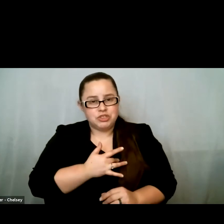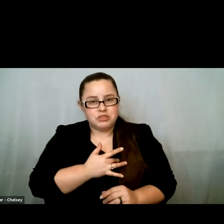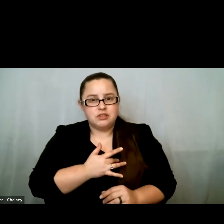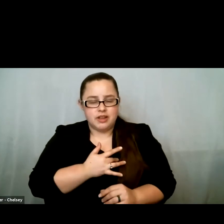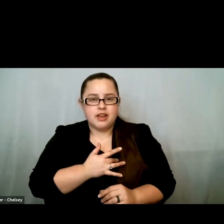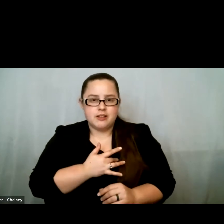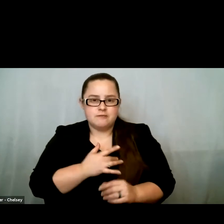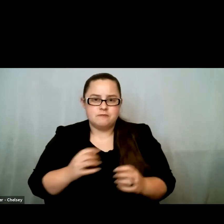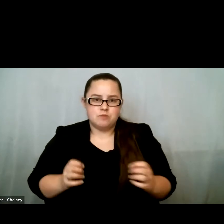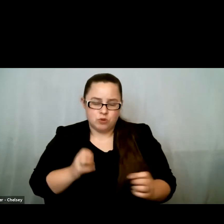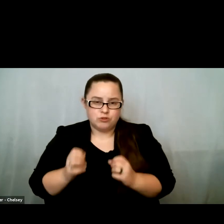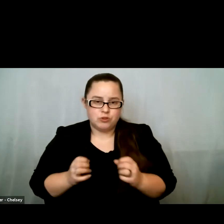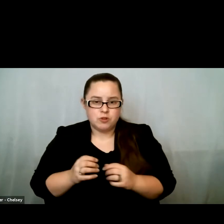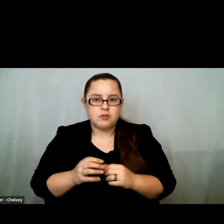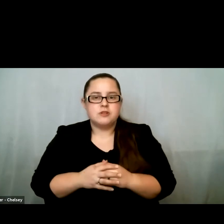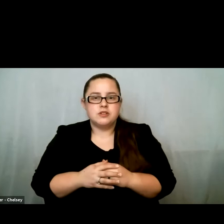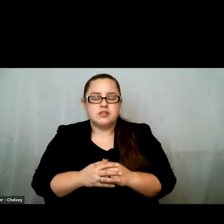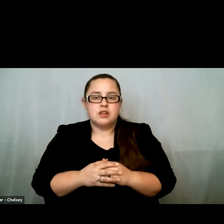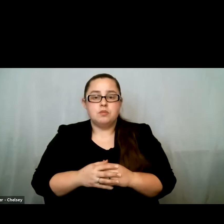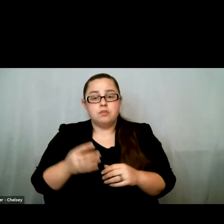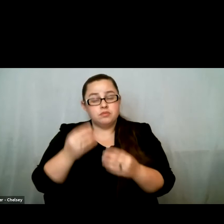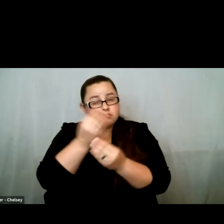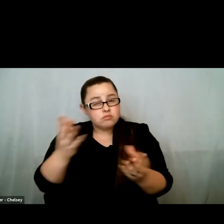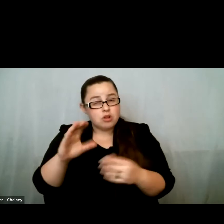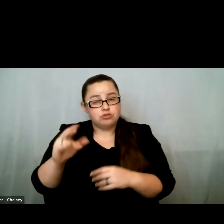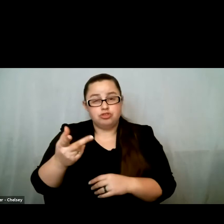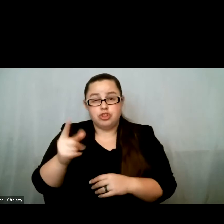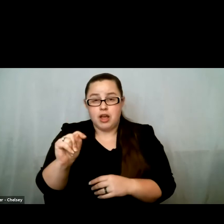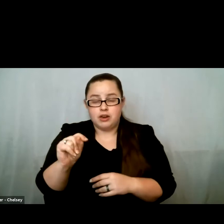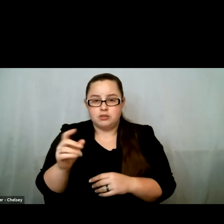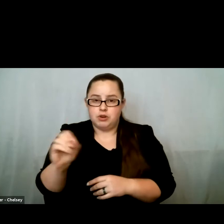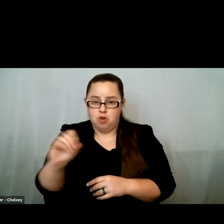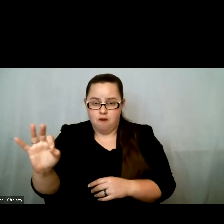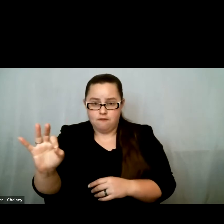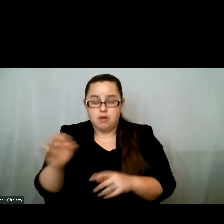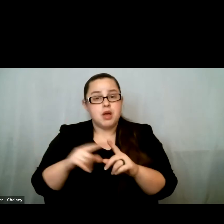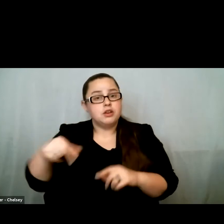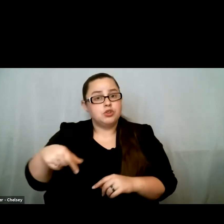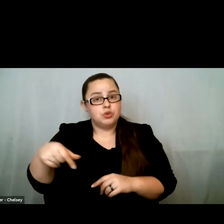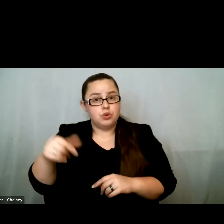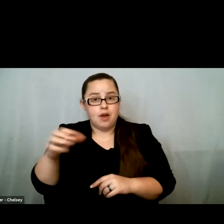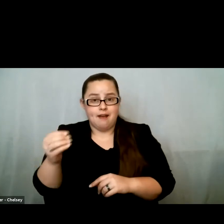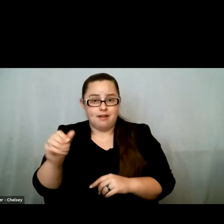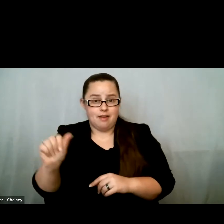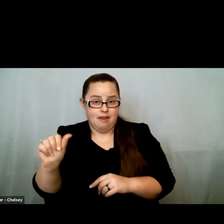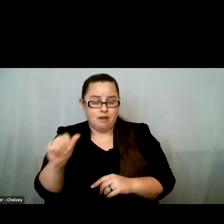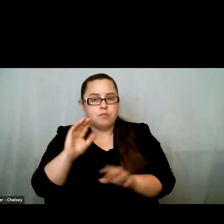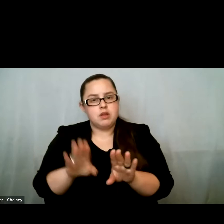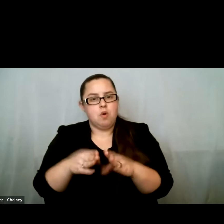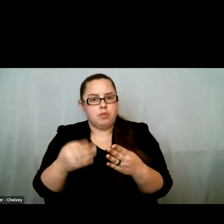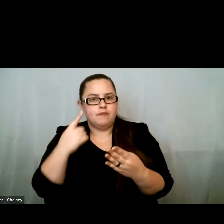been disabled and the Q&A is open for comments and questions that will be answered as we go